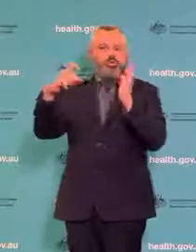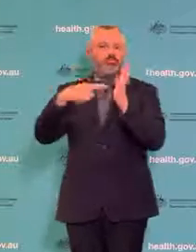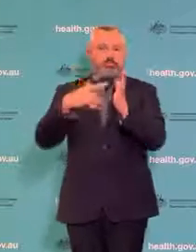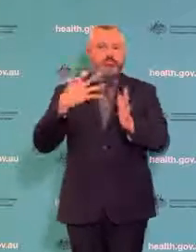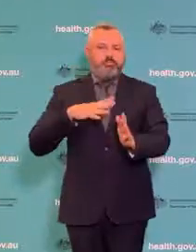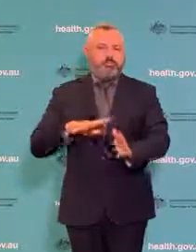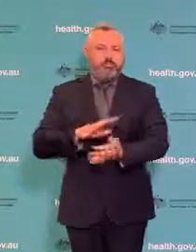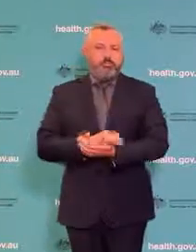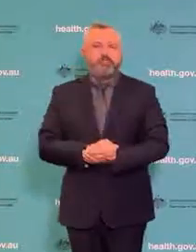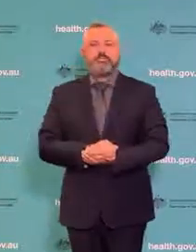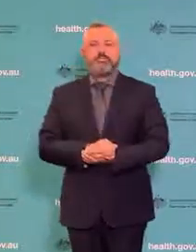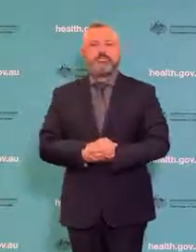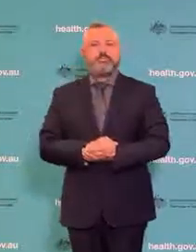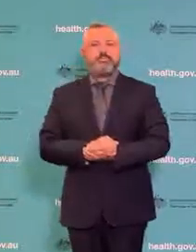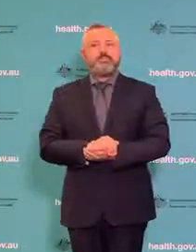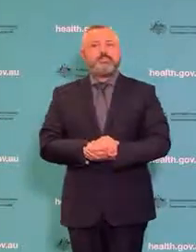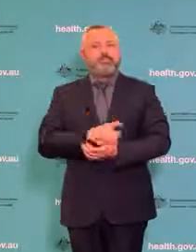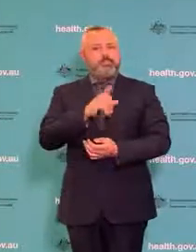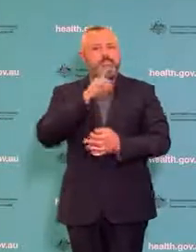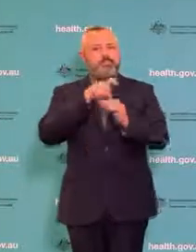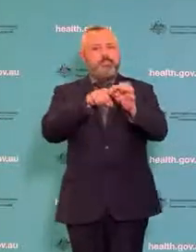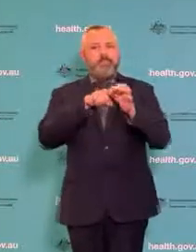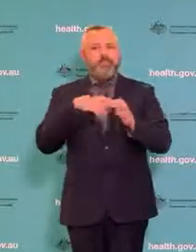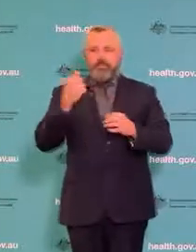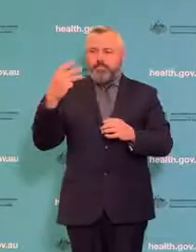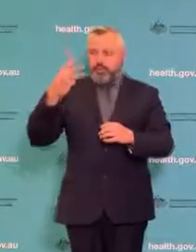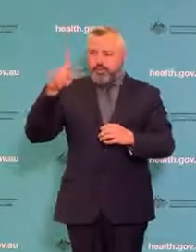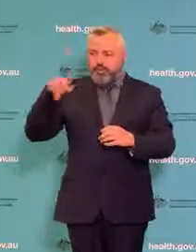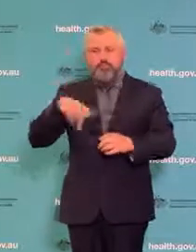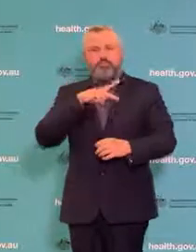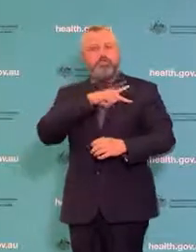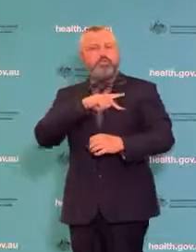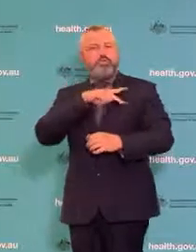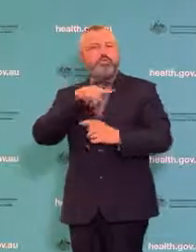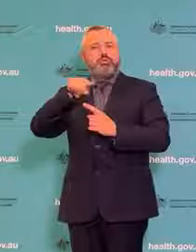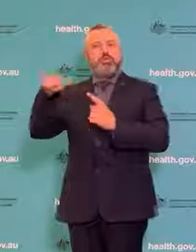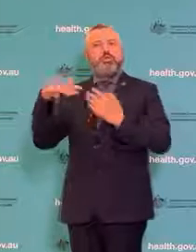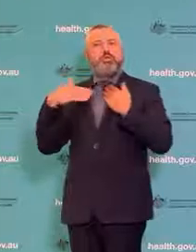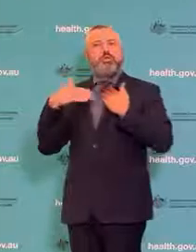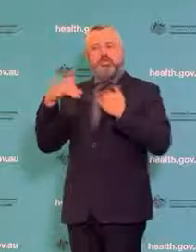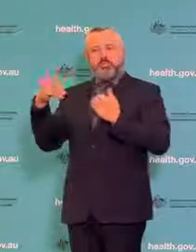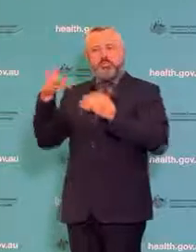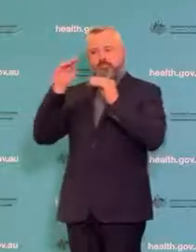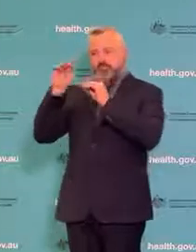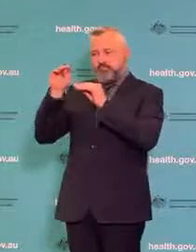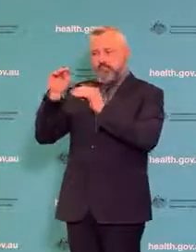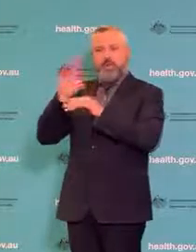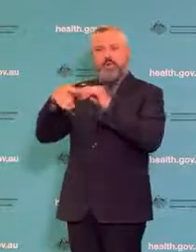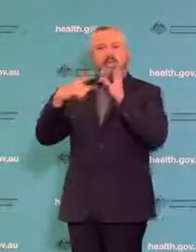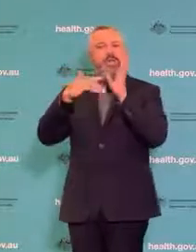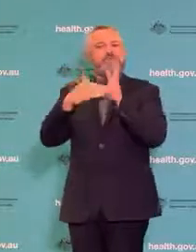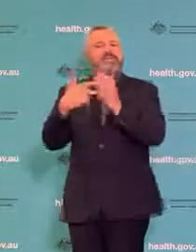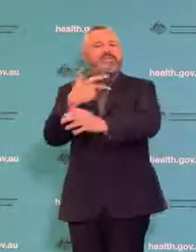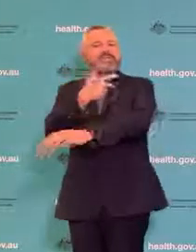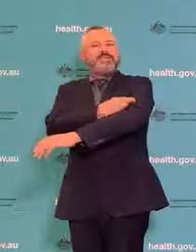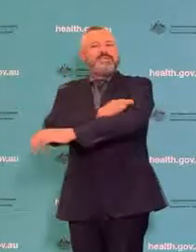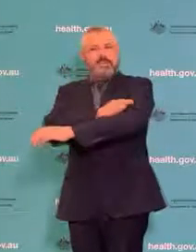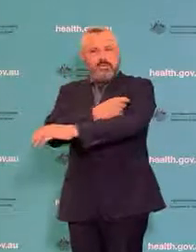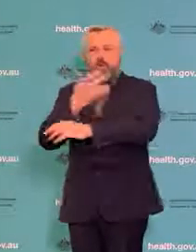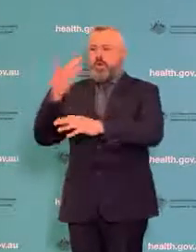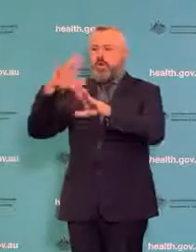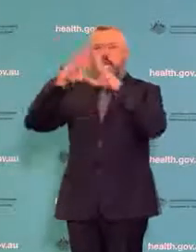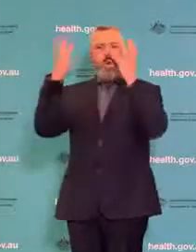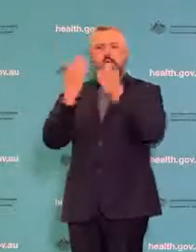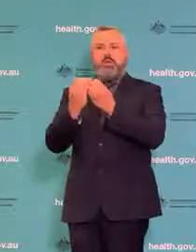also health staff have conducted the training for the AstraZeneca vaccine to date. How many overall are you hoping to complete that